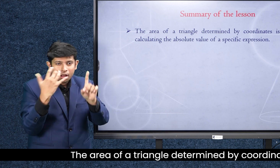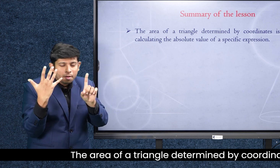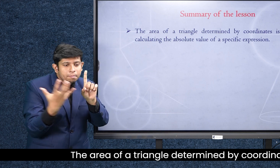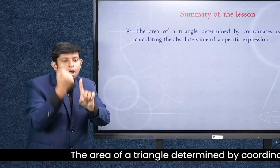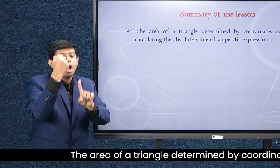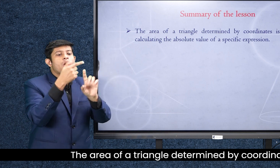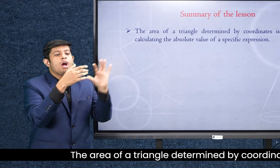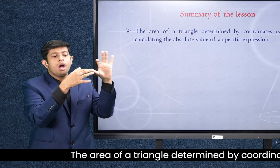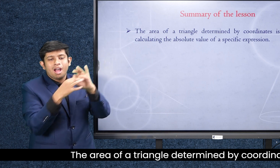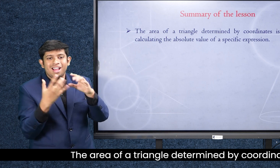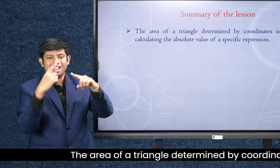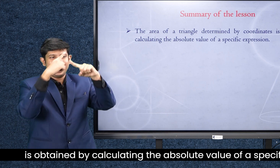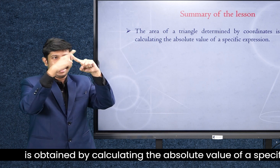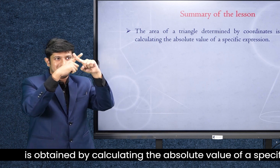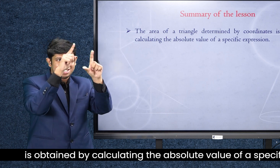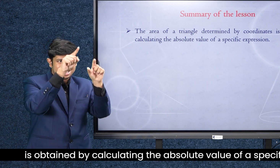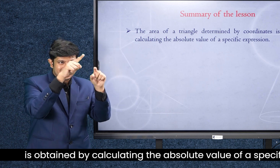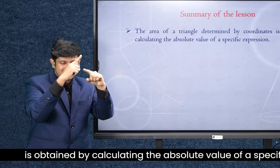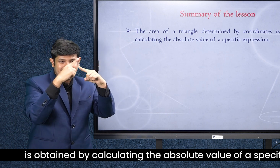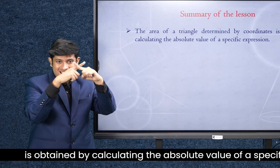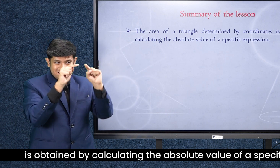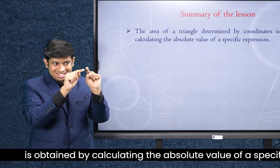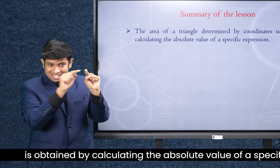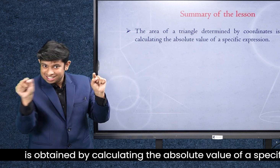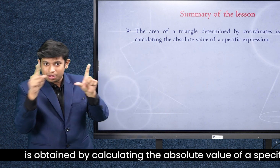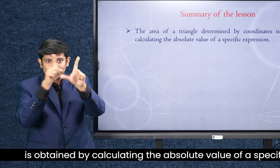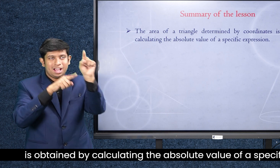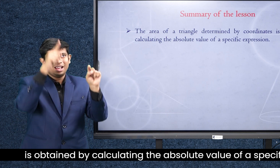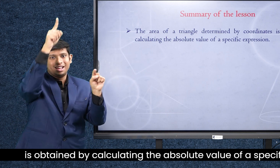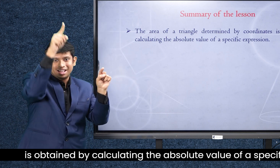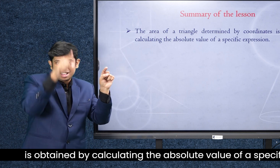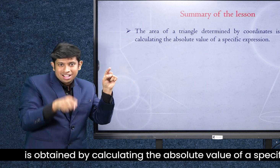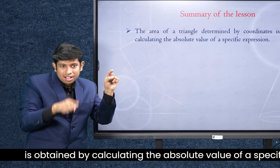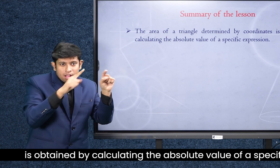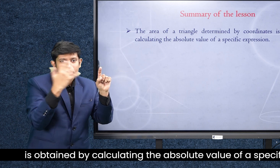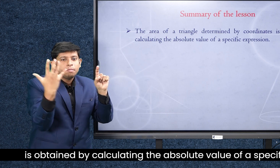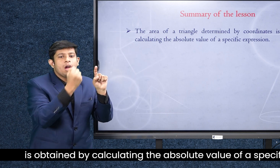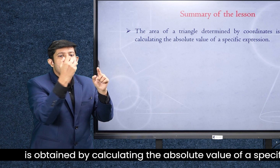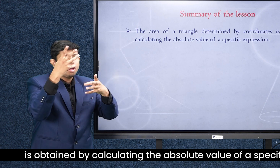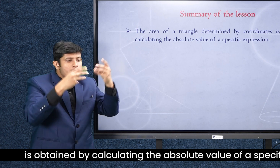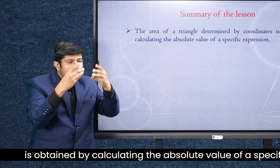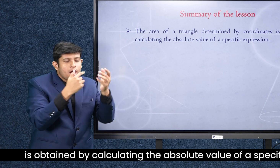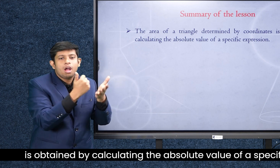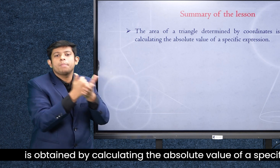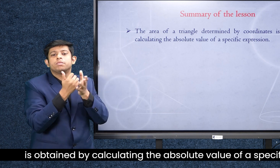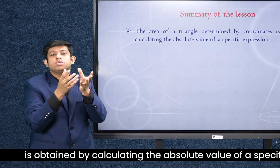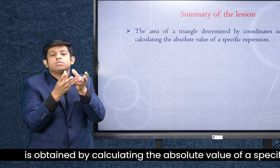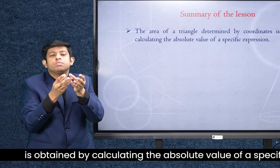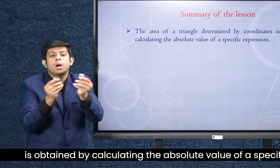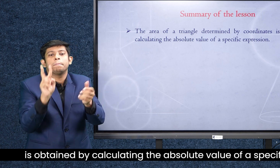determined by coordinates is obtained by calculating the absolute value of a specific expression.